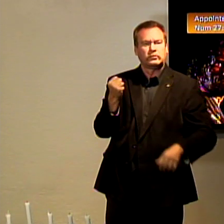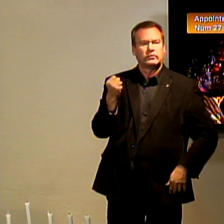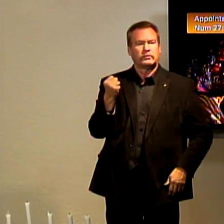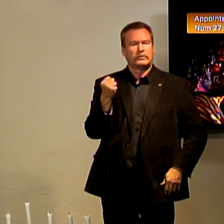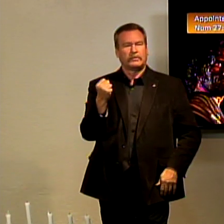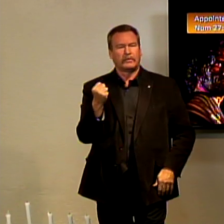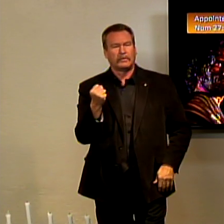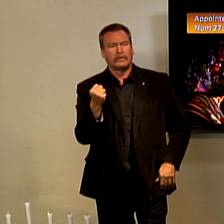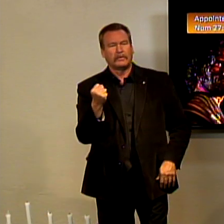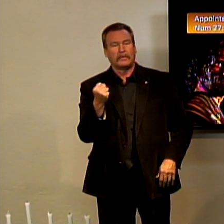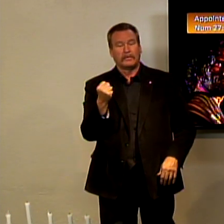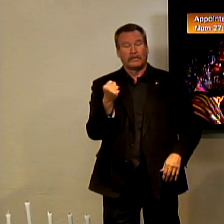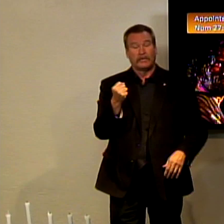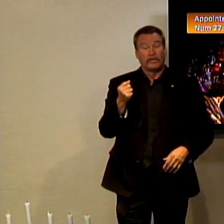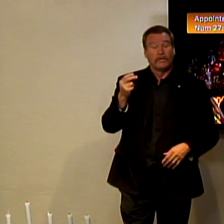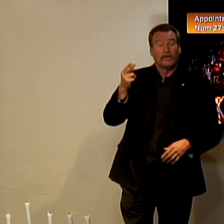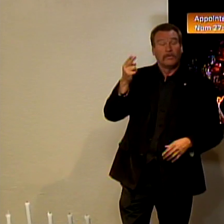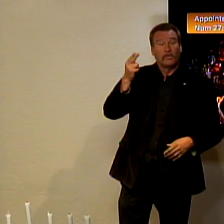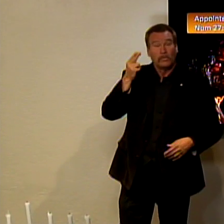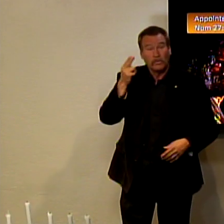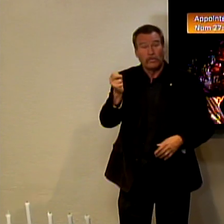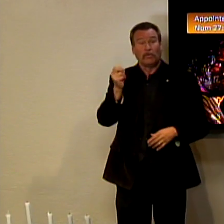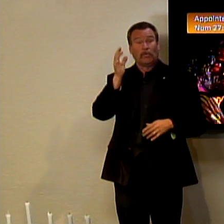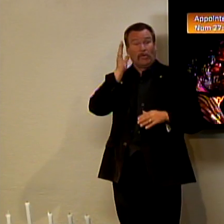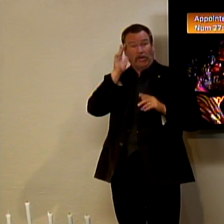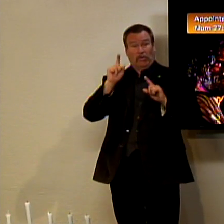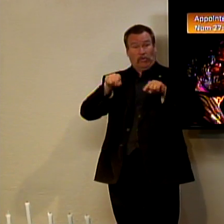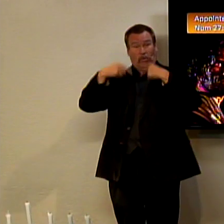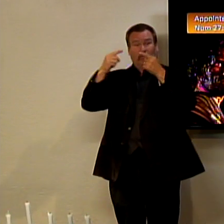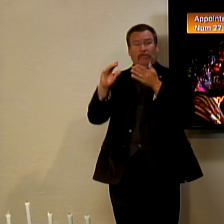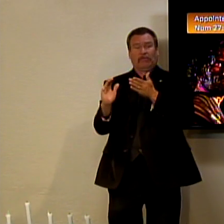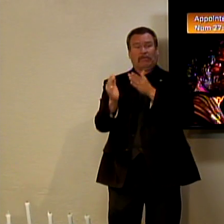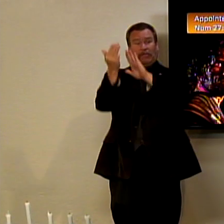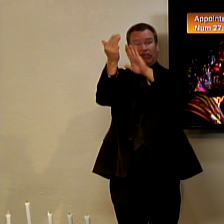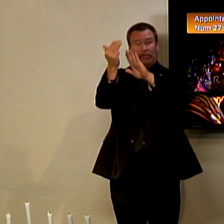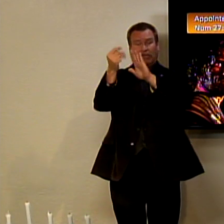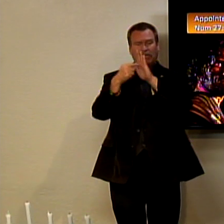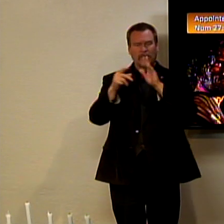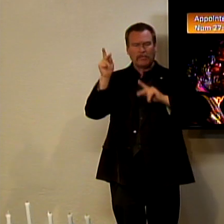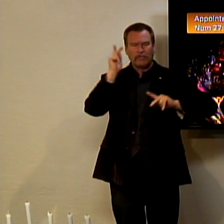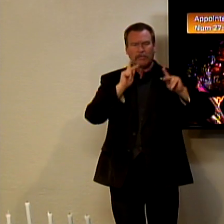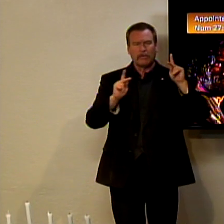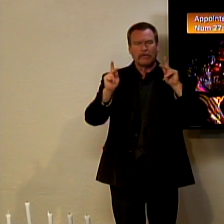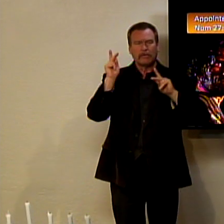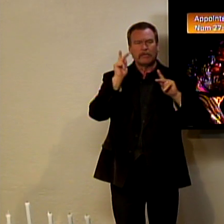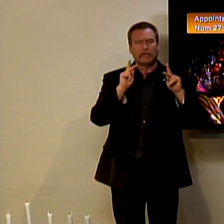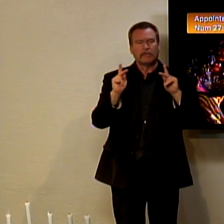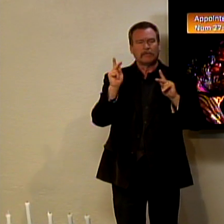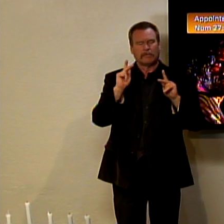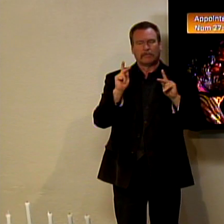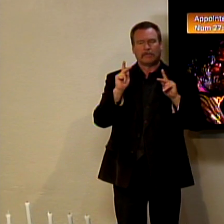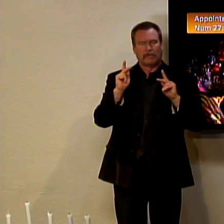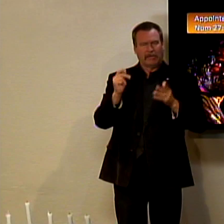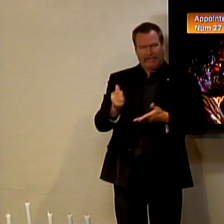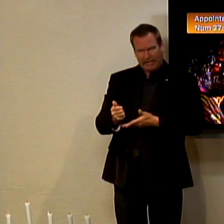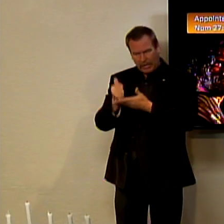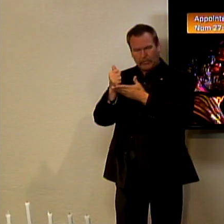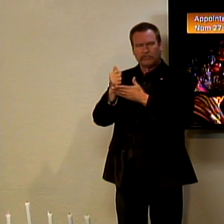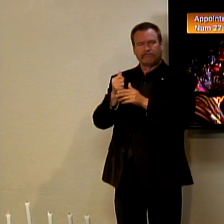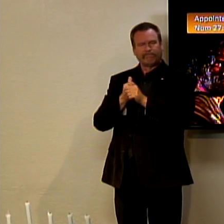We see that God is saying that with your new leaders, with your appointed leaders, we are to encourage them. We are to support them as they move on into this